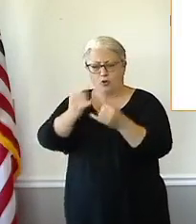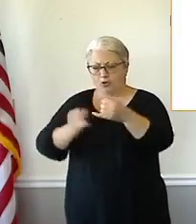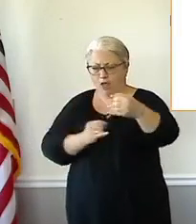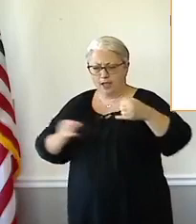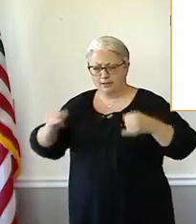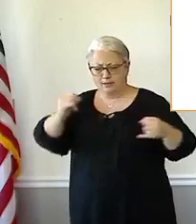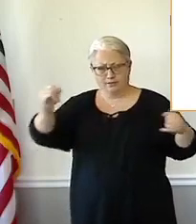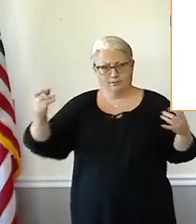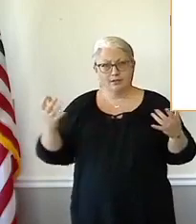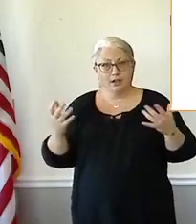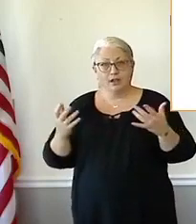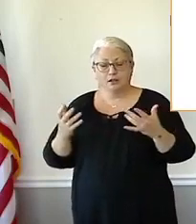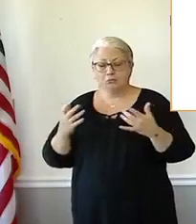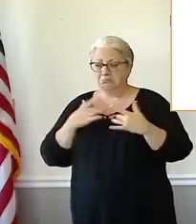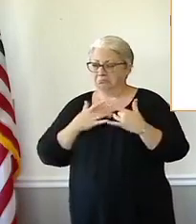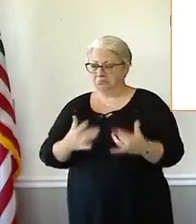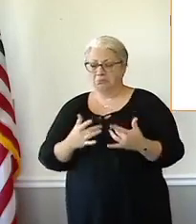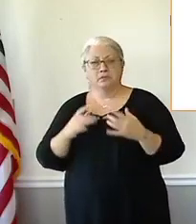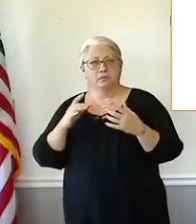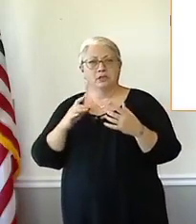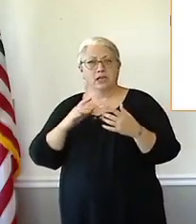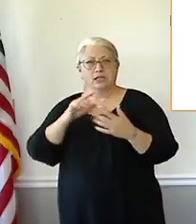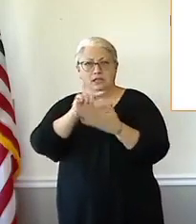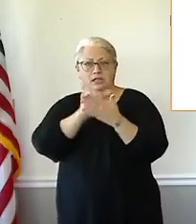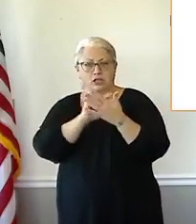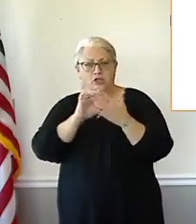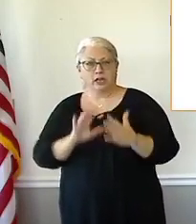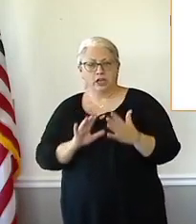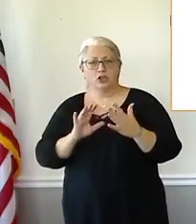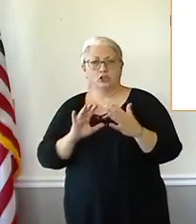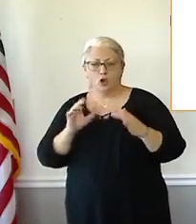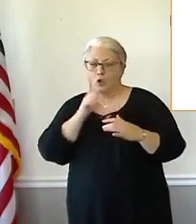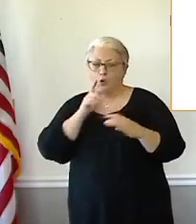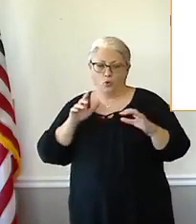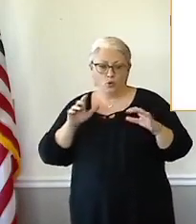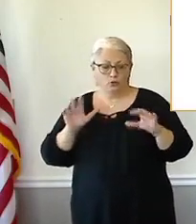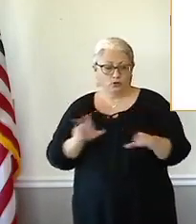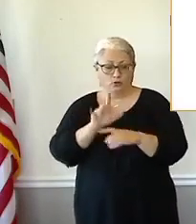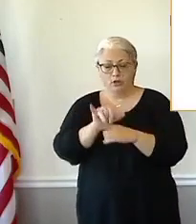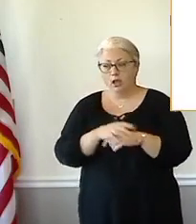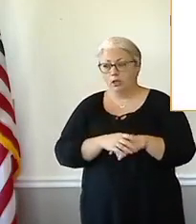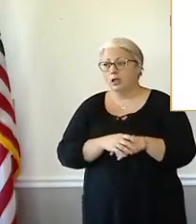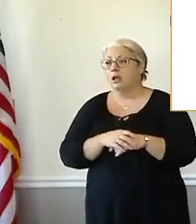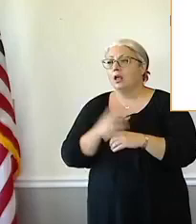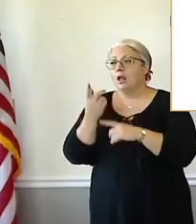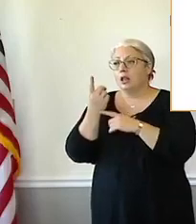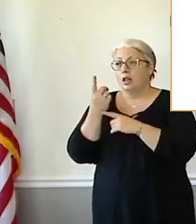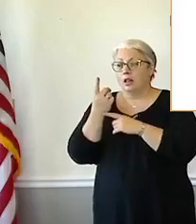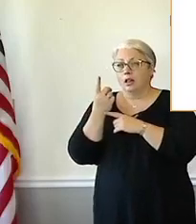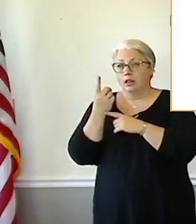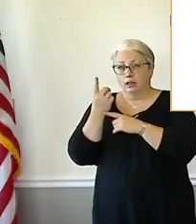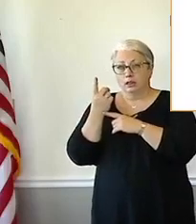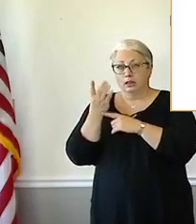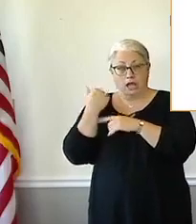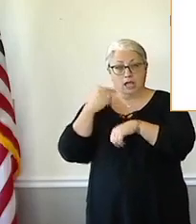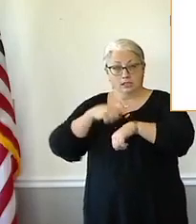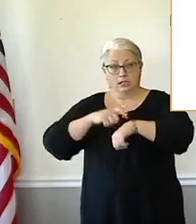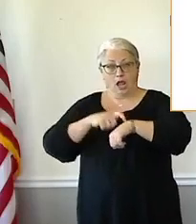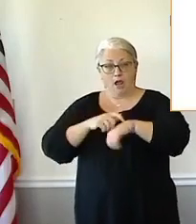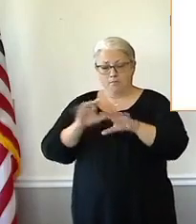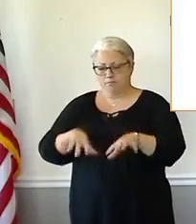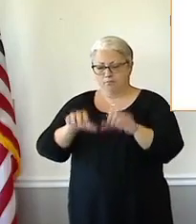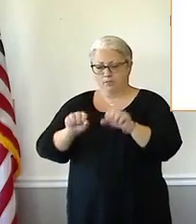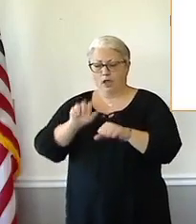legislators who do that. Last year, the county legislature adopted 3 major public policy